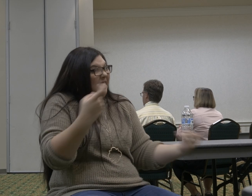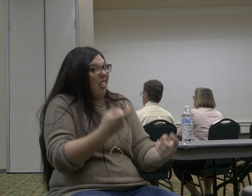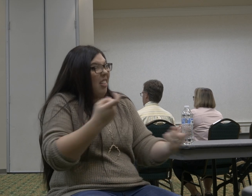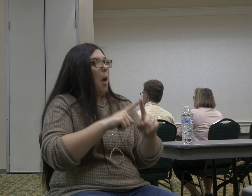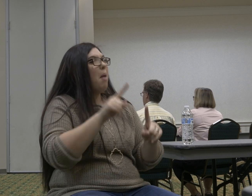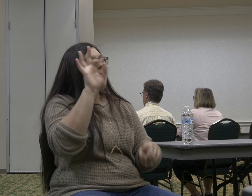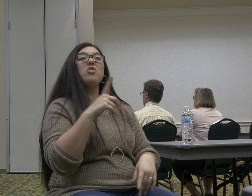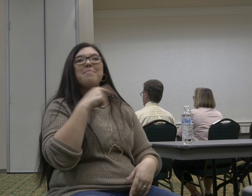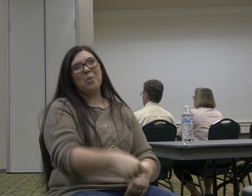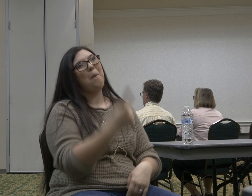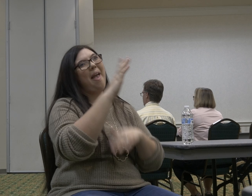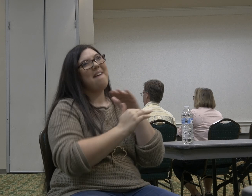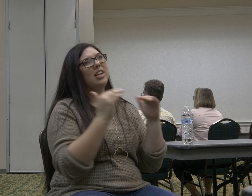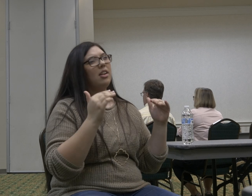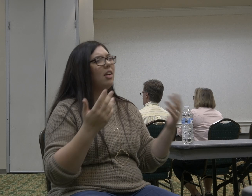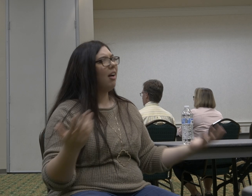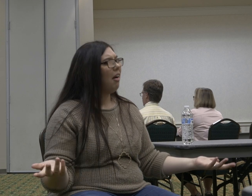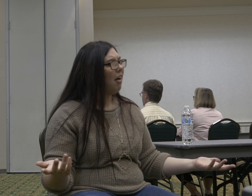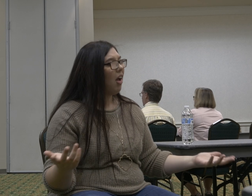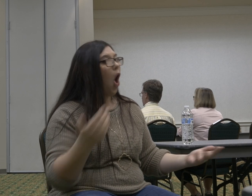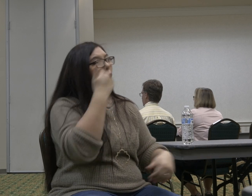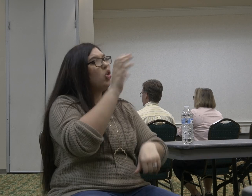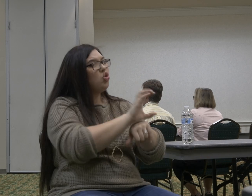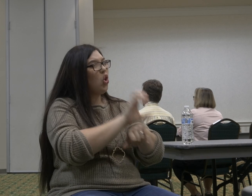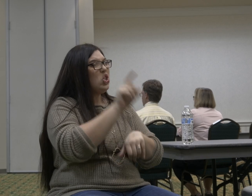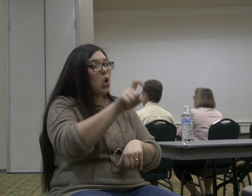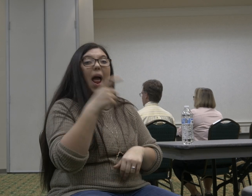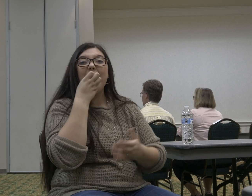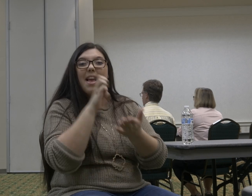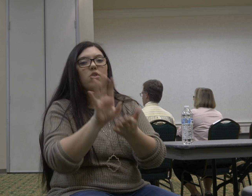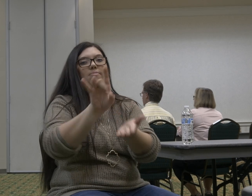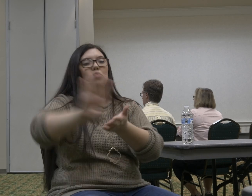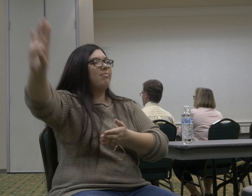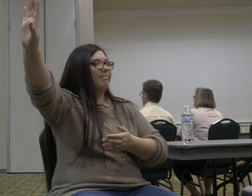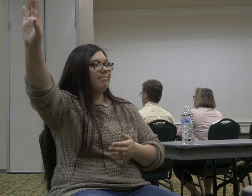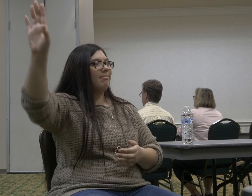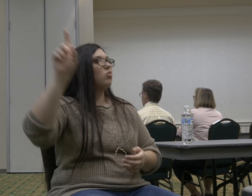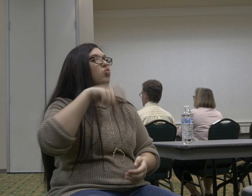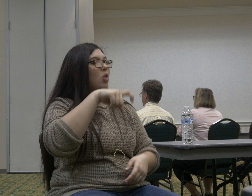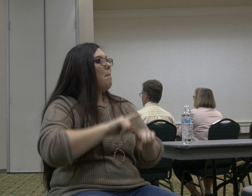She doesn't reject people because they're in sin. It's all about the numbers.